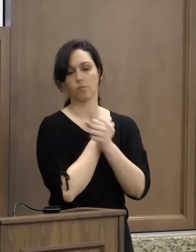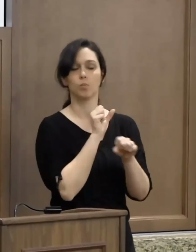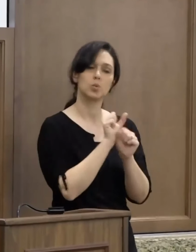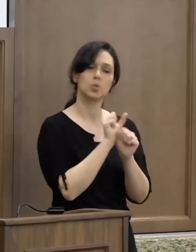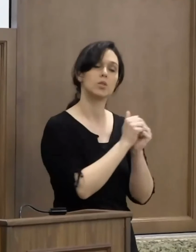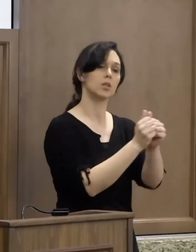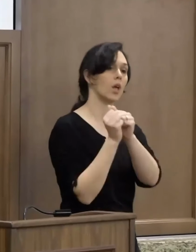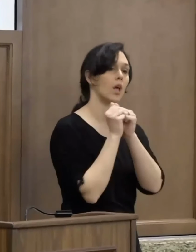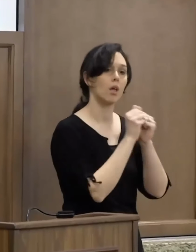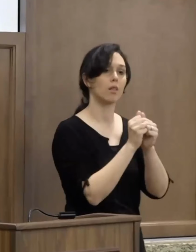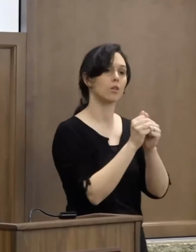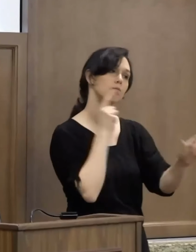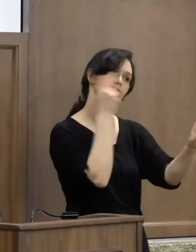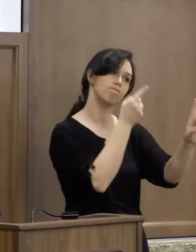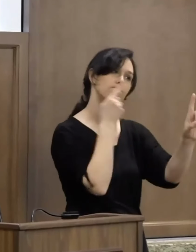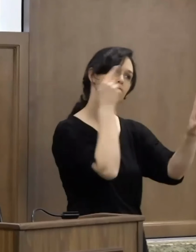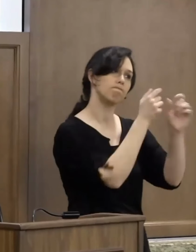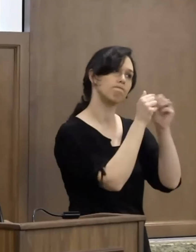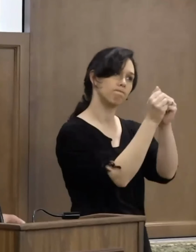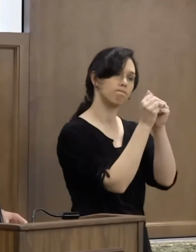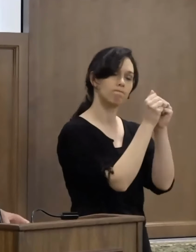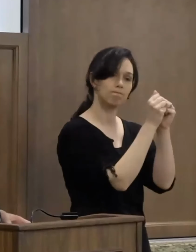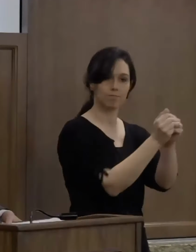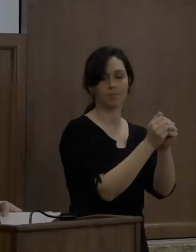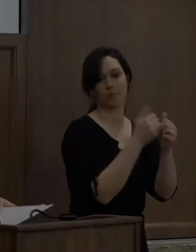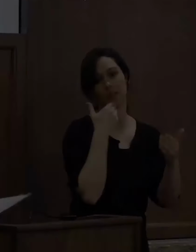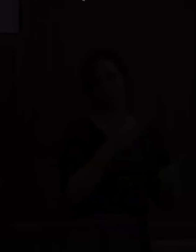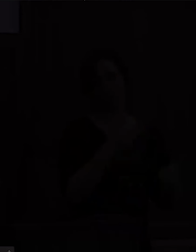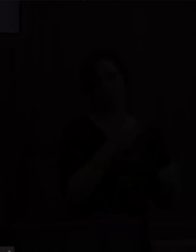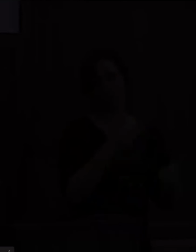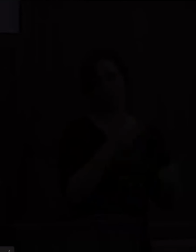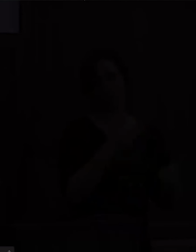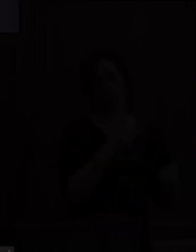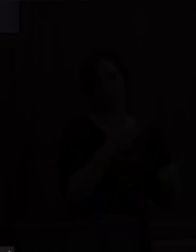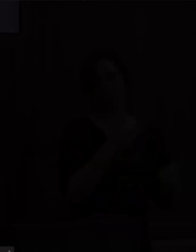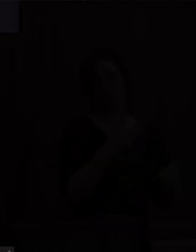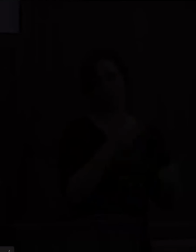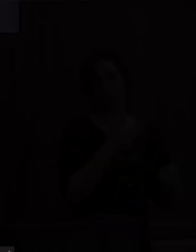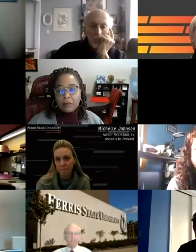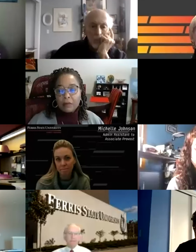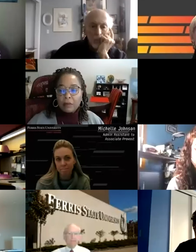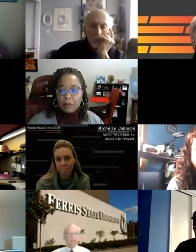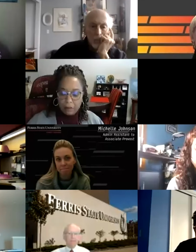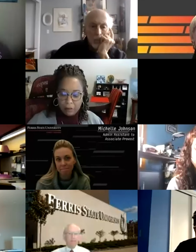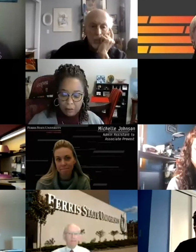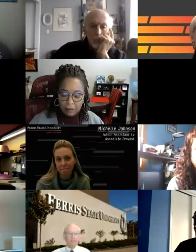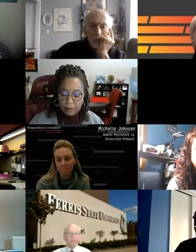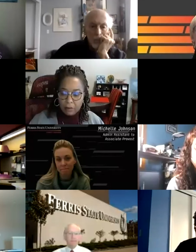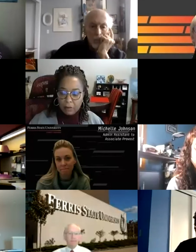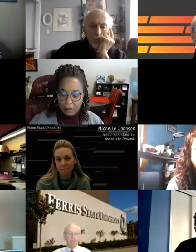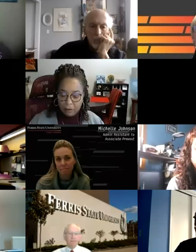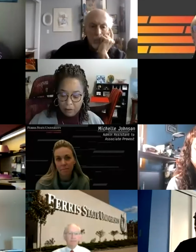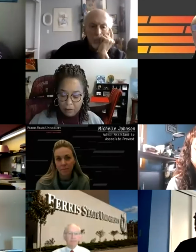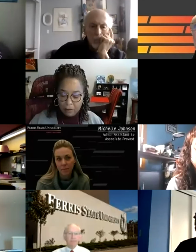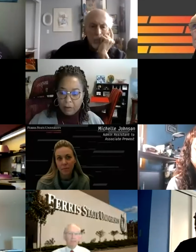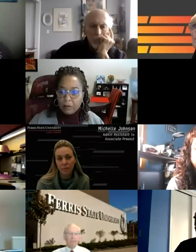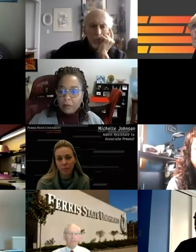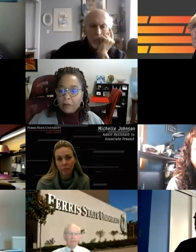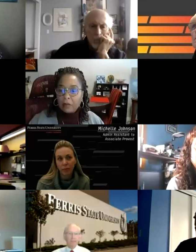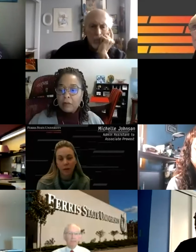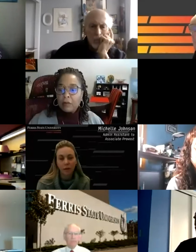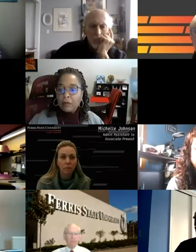working together to one end. Thank you. Thank you. And I think most of you